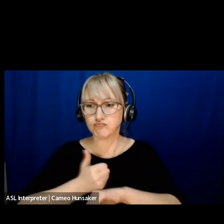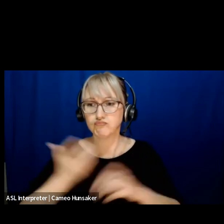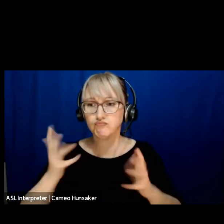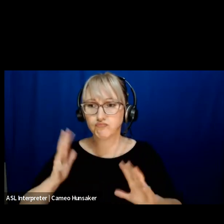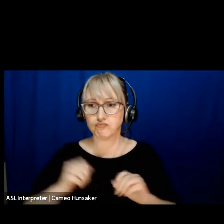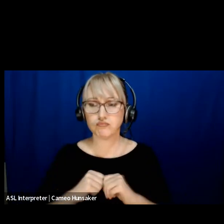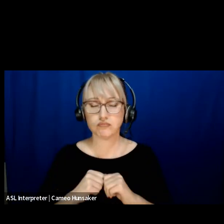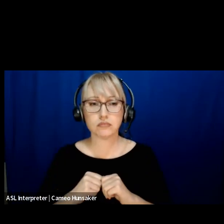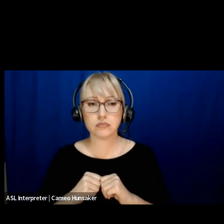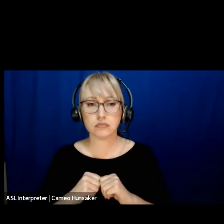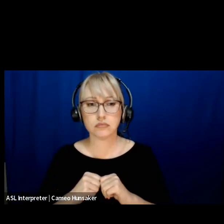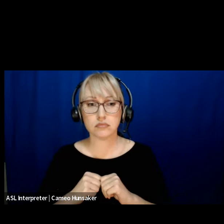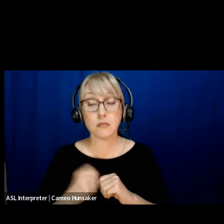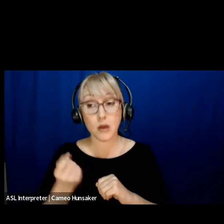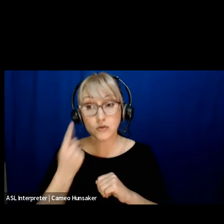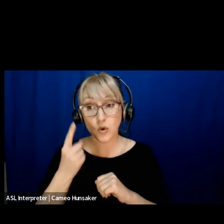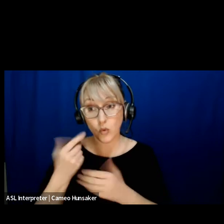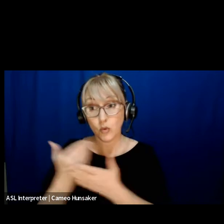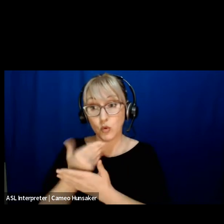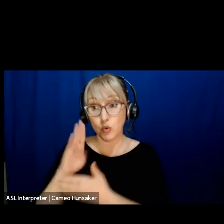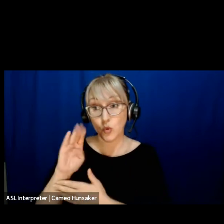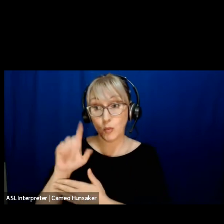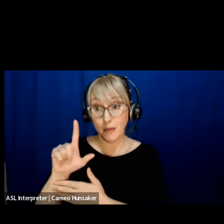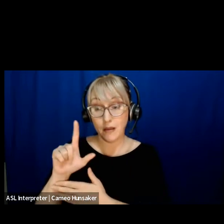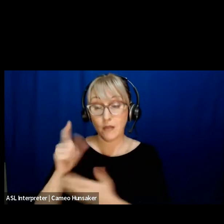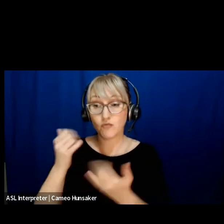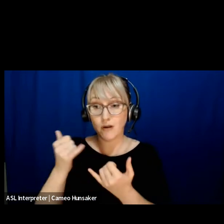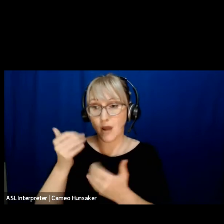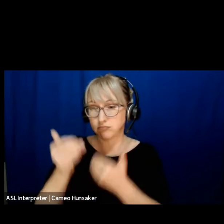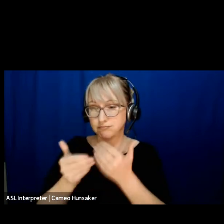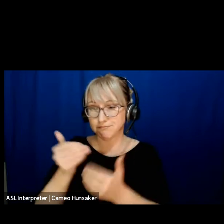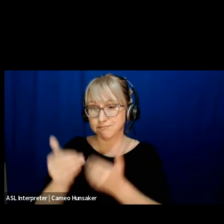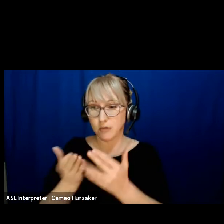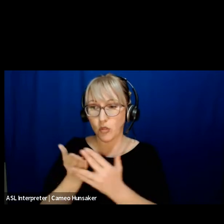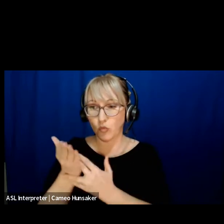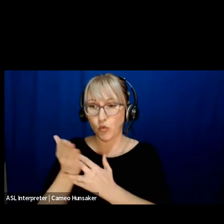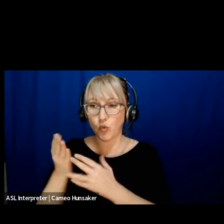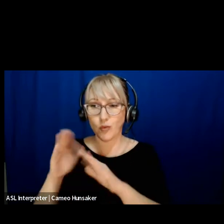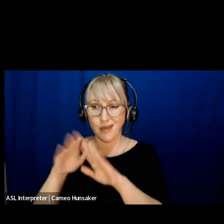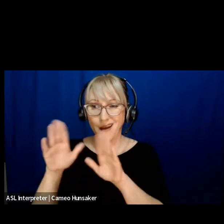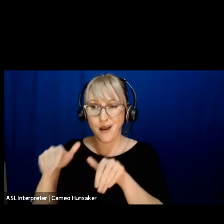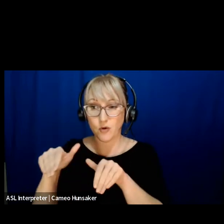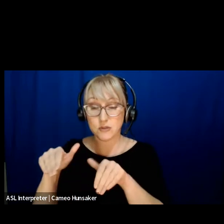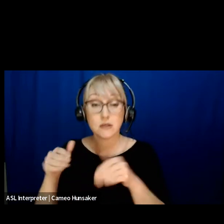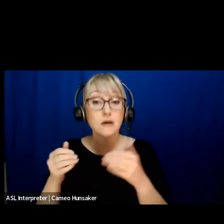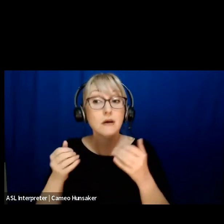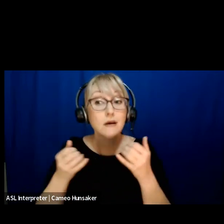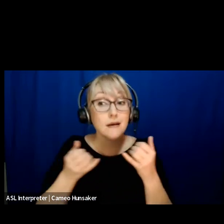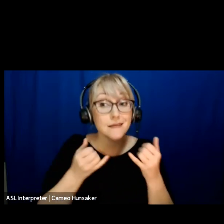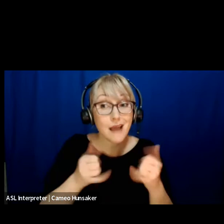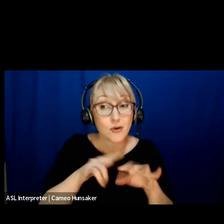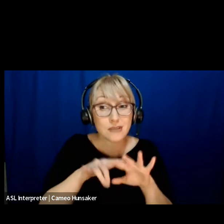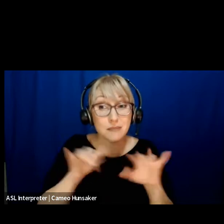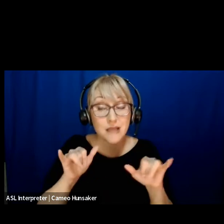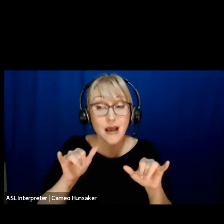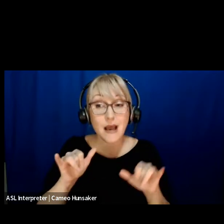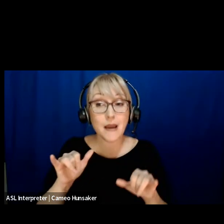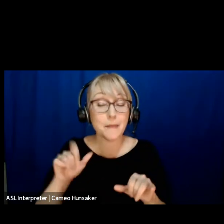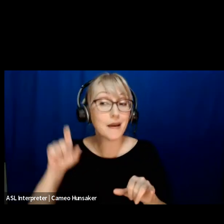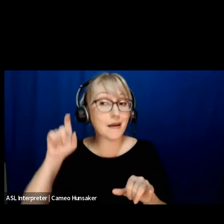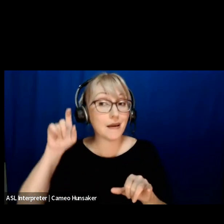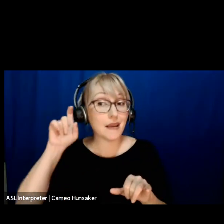But so this bill is moving through the House. Now, we have the Hearing Aid